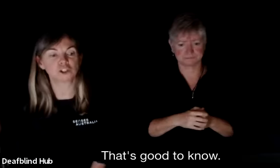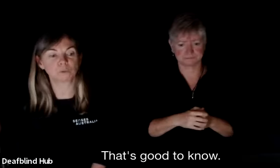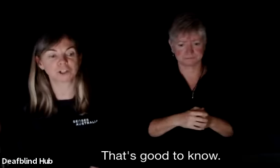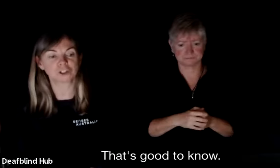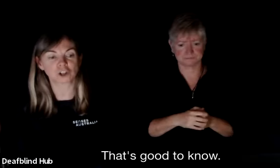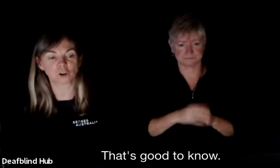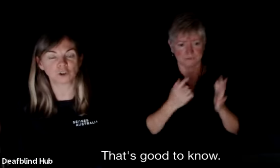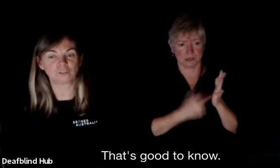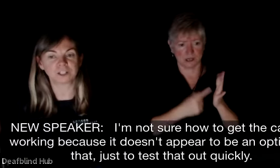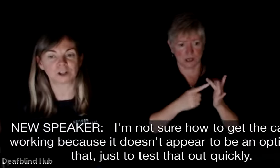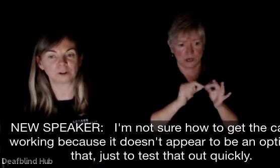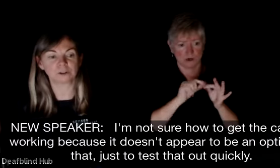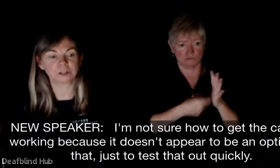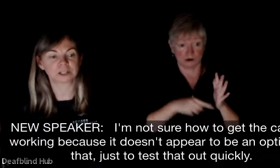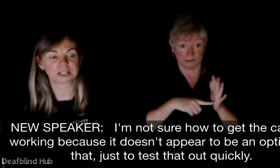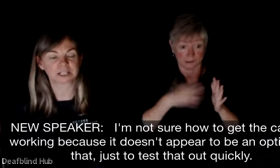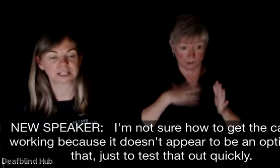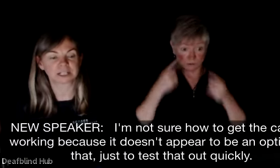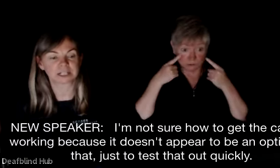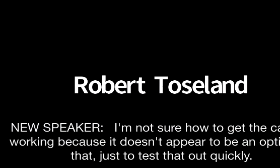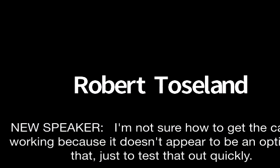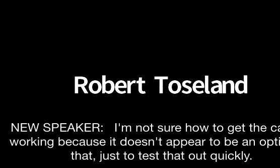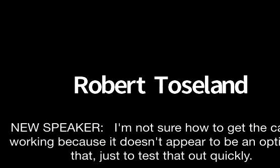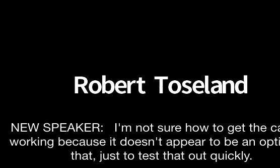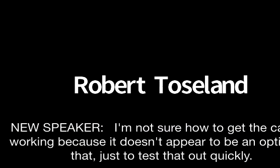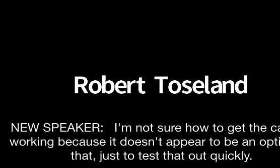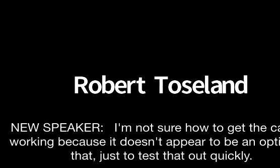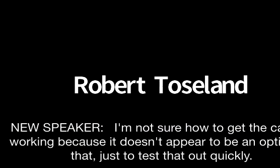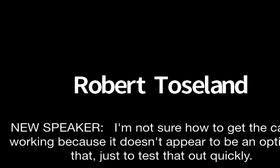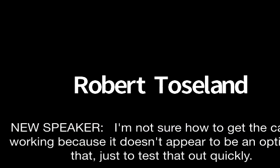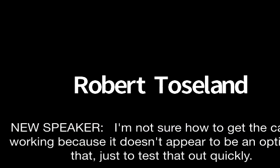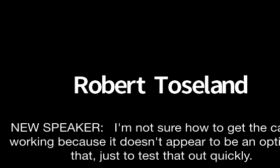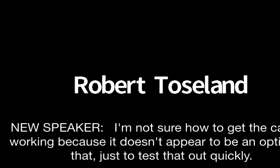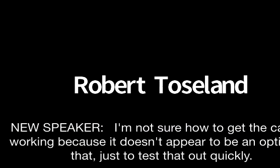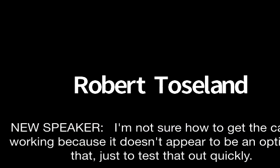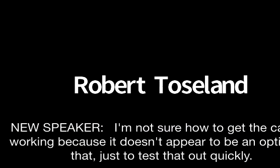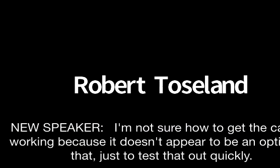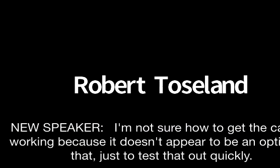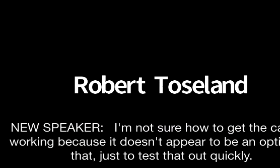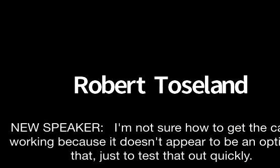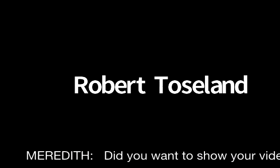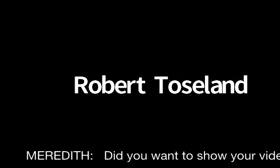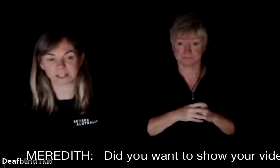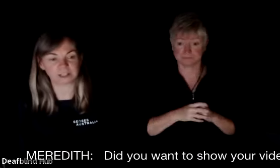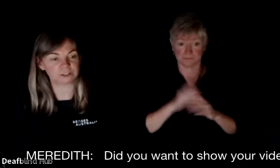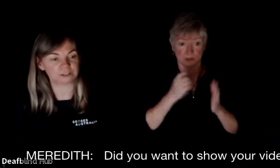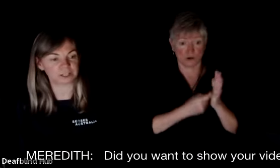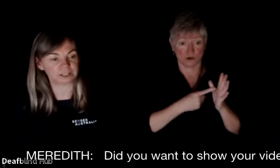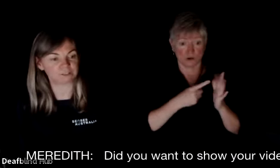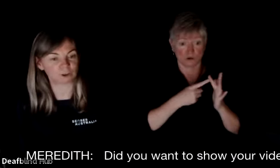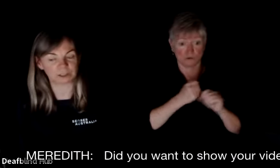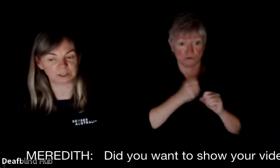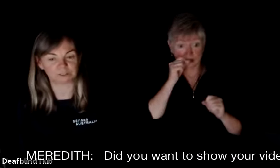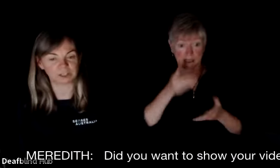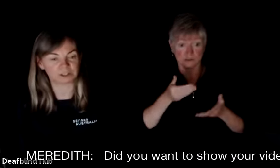Robert, did you want to show your video? Yes, if I can do that briefly. Yes, sure. So Craig, can you